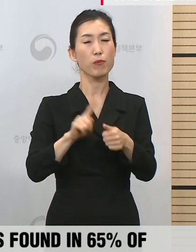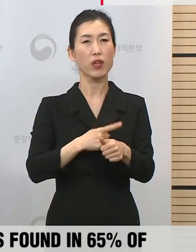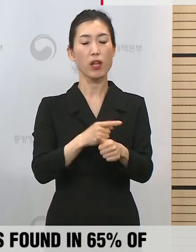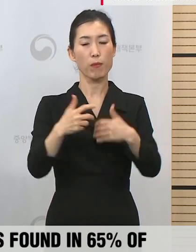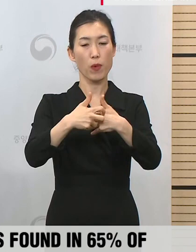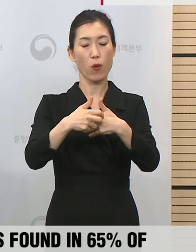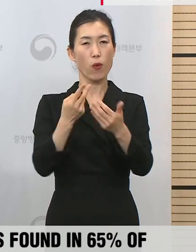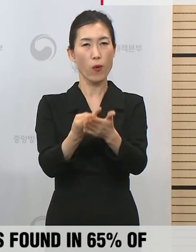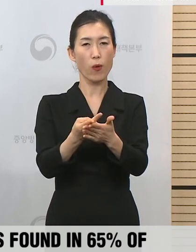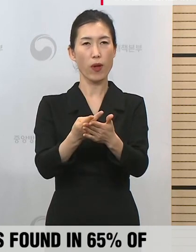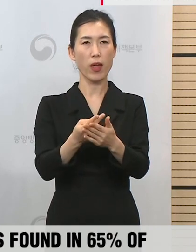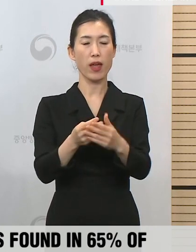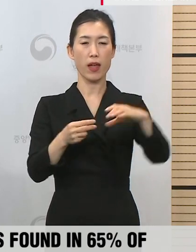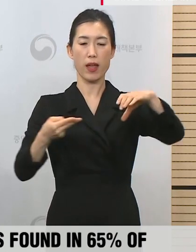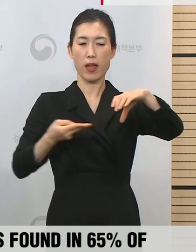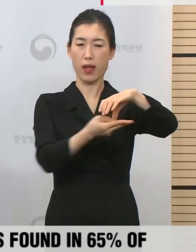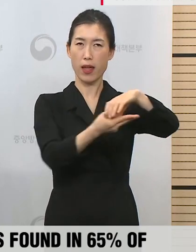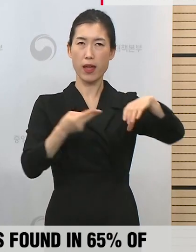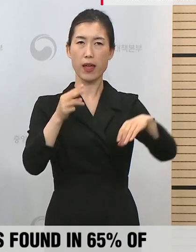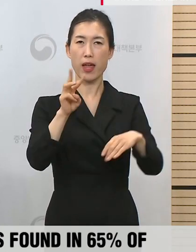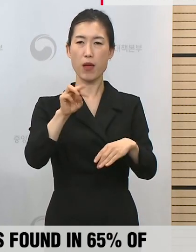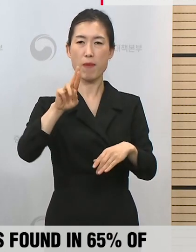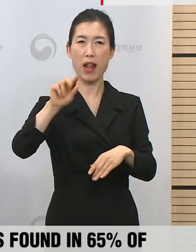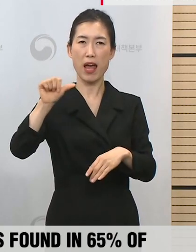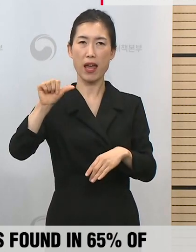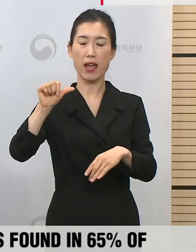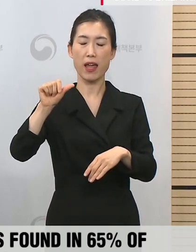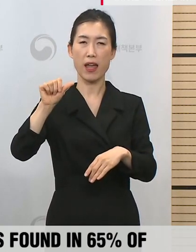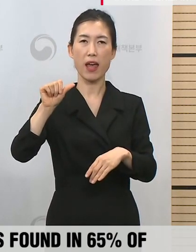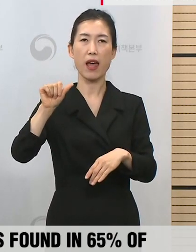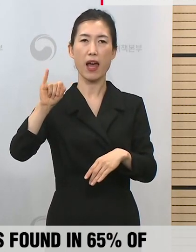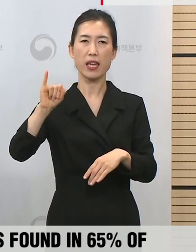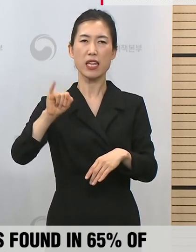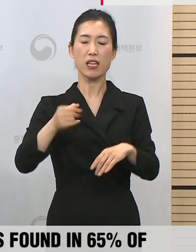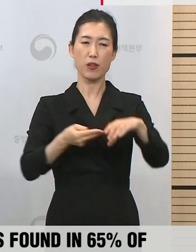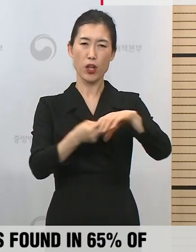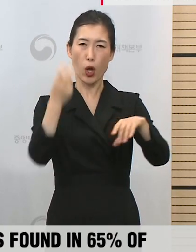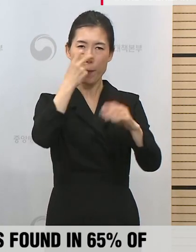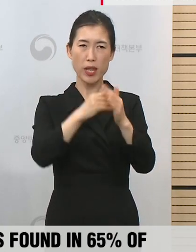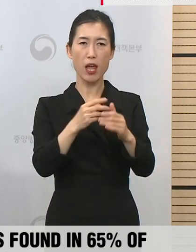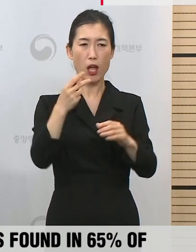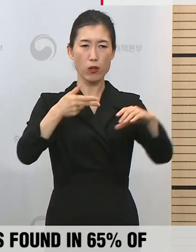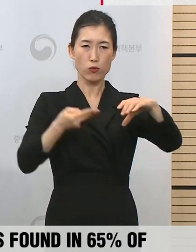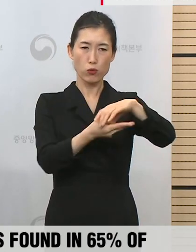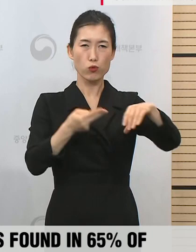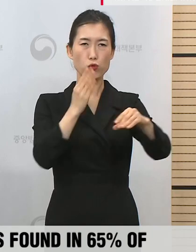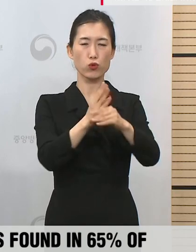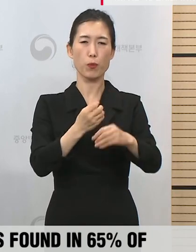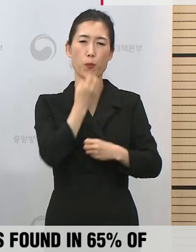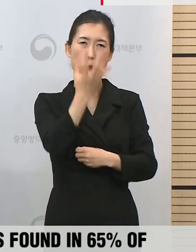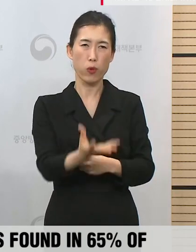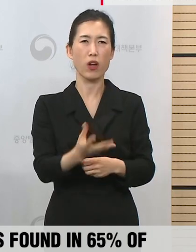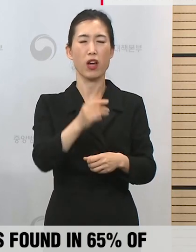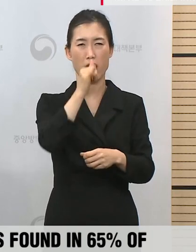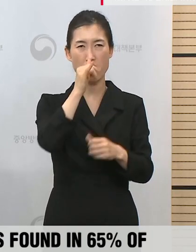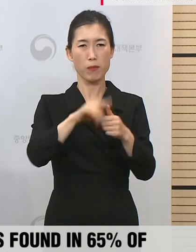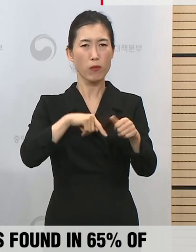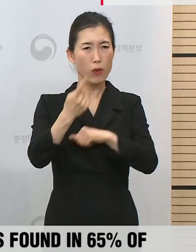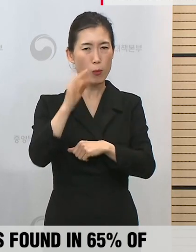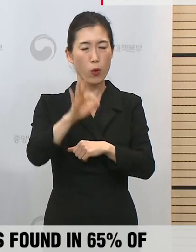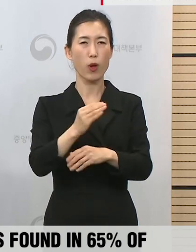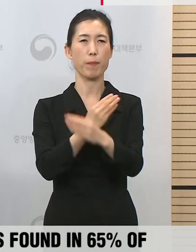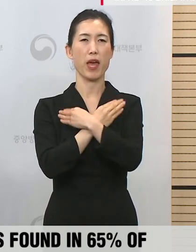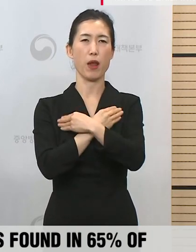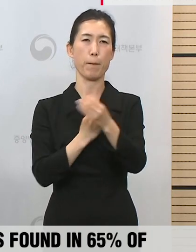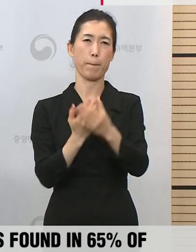80s. And also we carried out the MRI screening at the hospitals after showing symptoms.